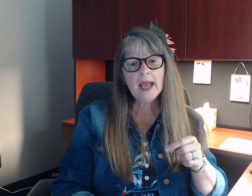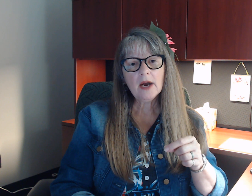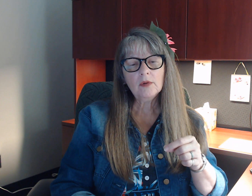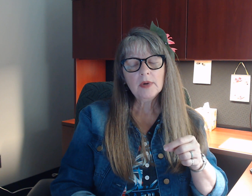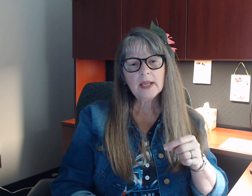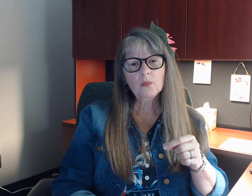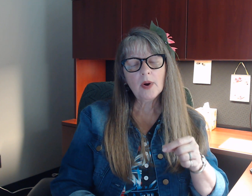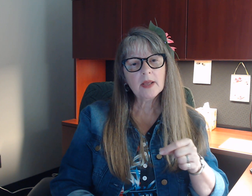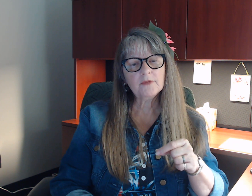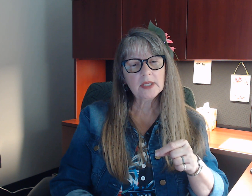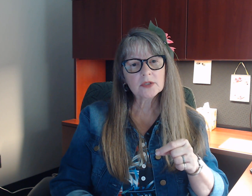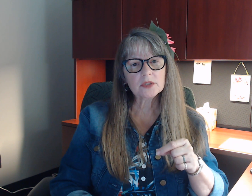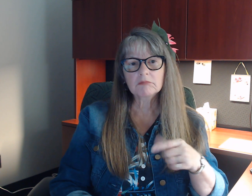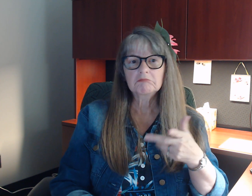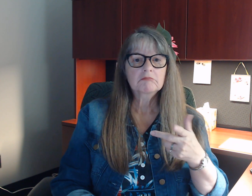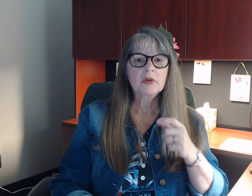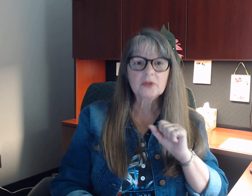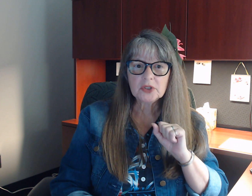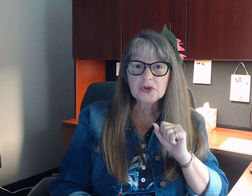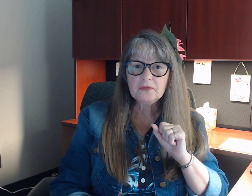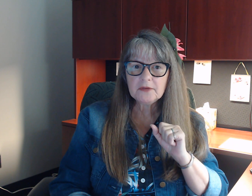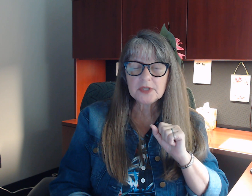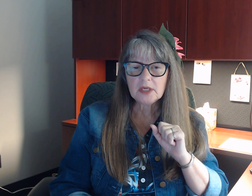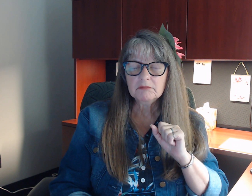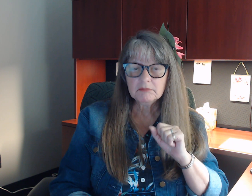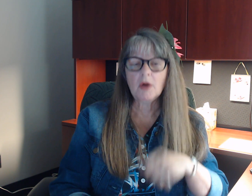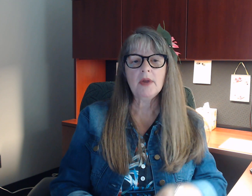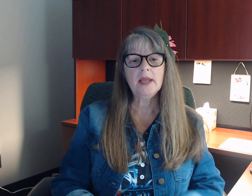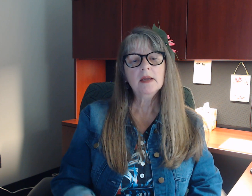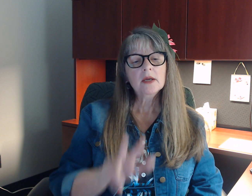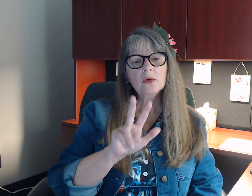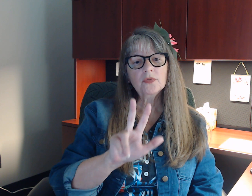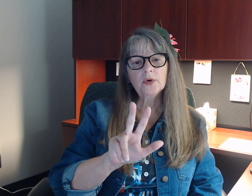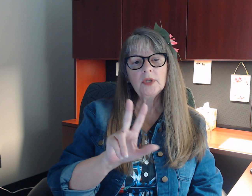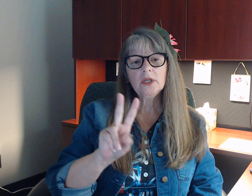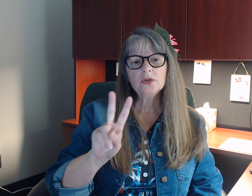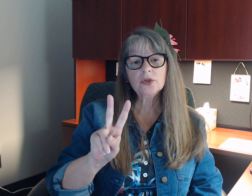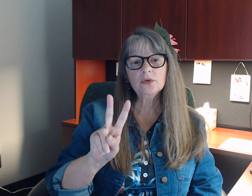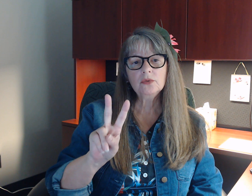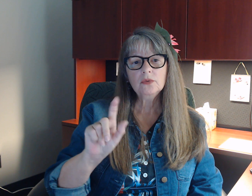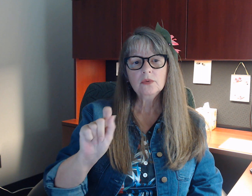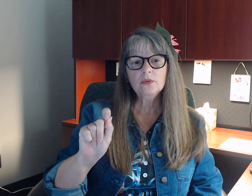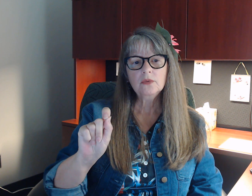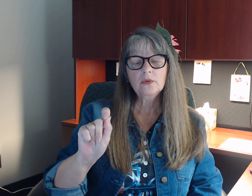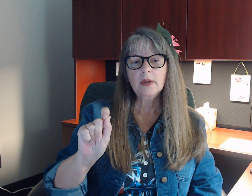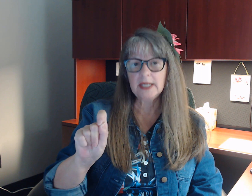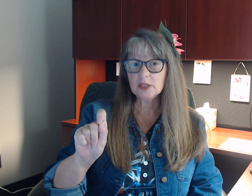Now, what if it's 3250? Okay, 32 decimal